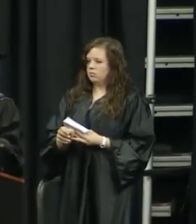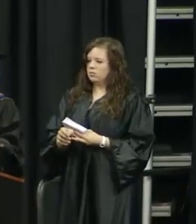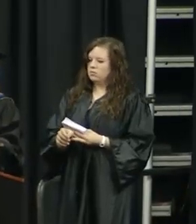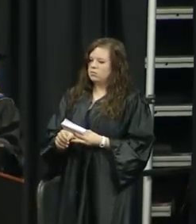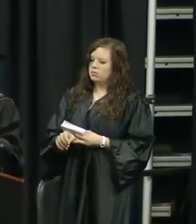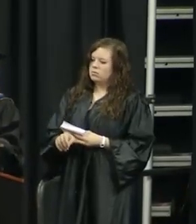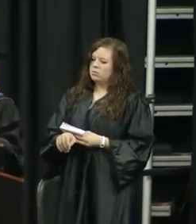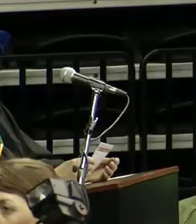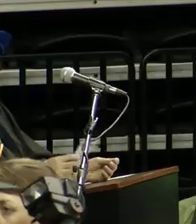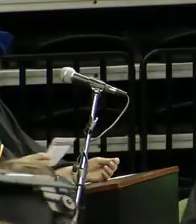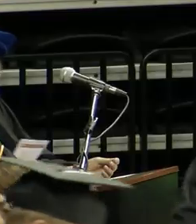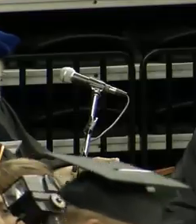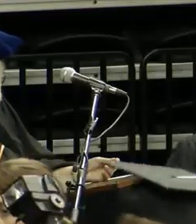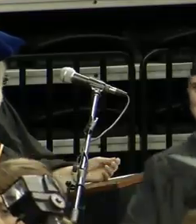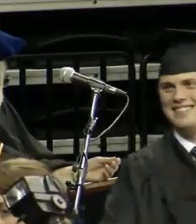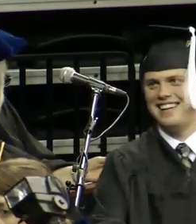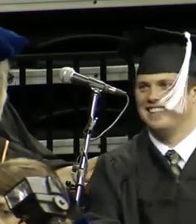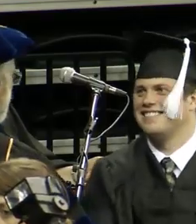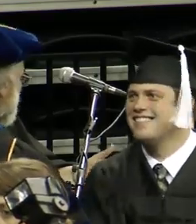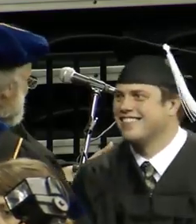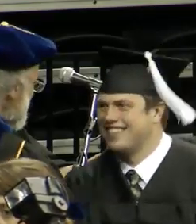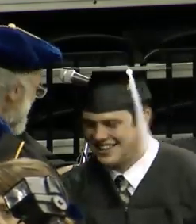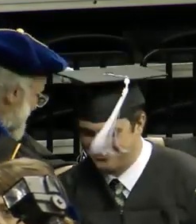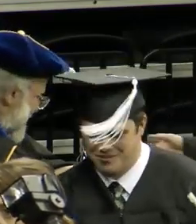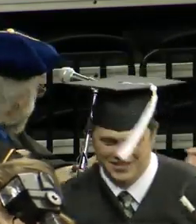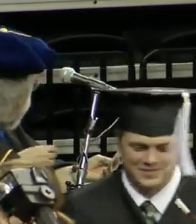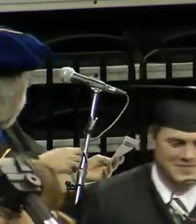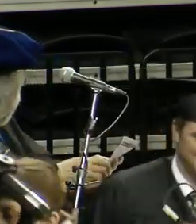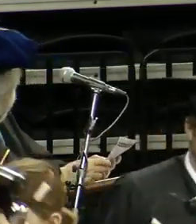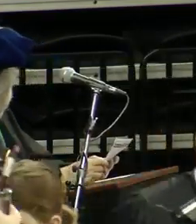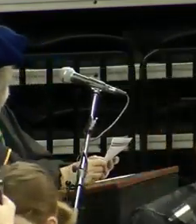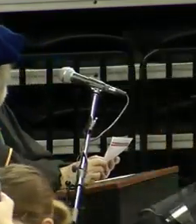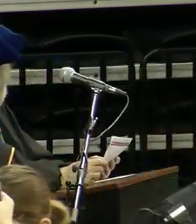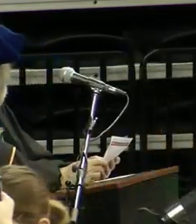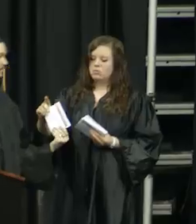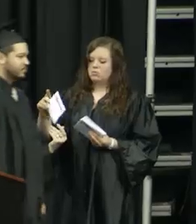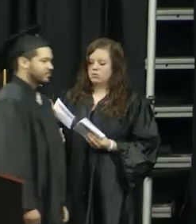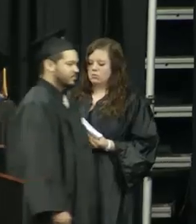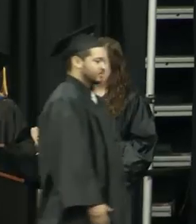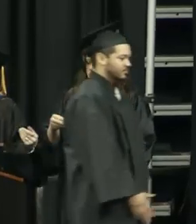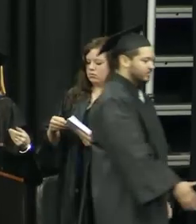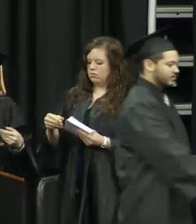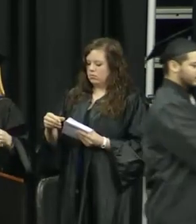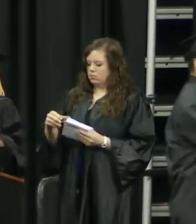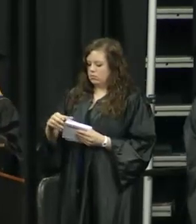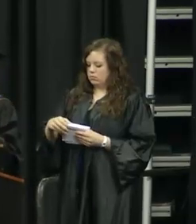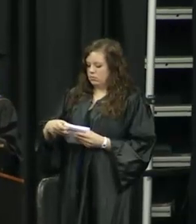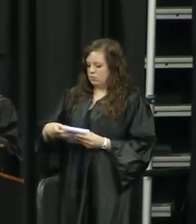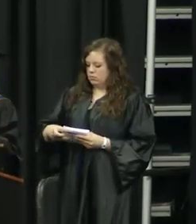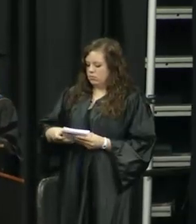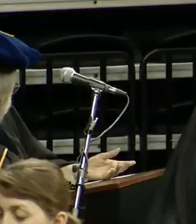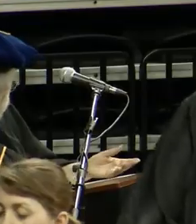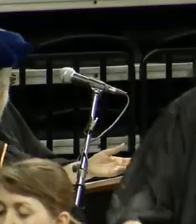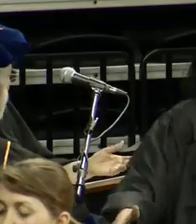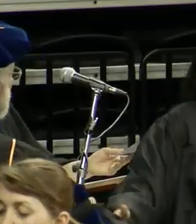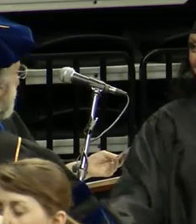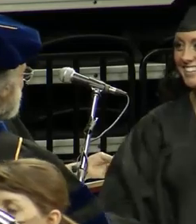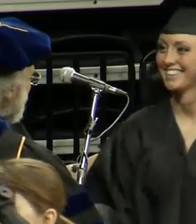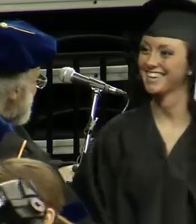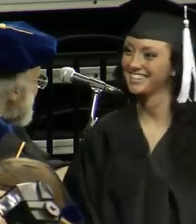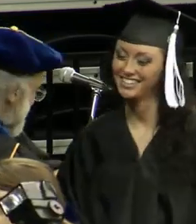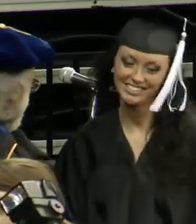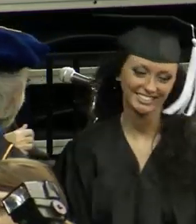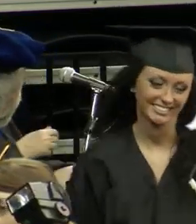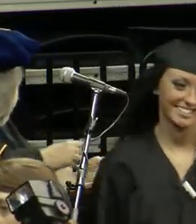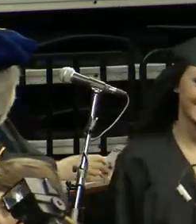Robert Rook. Jorge Quivadanas. Mackenzie O'Neill.